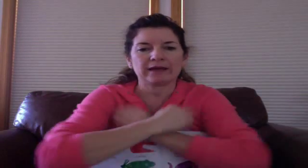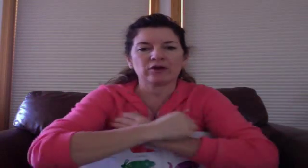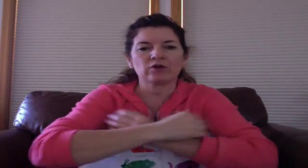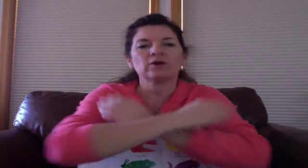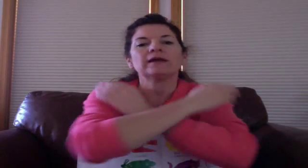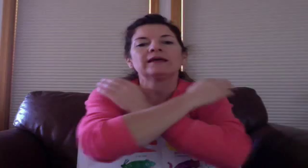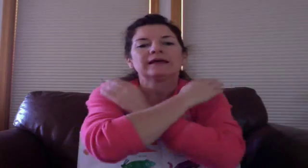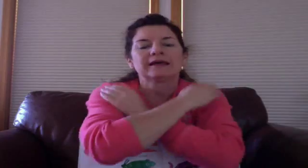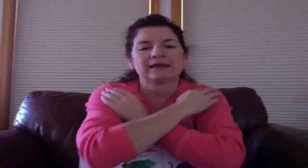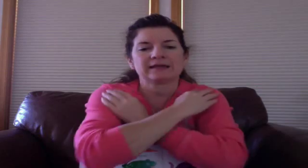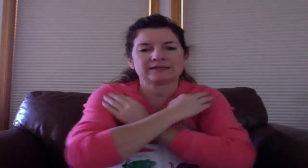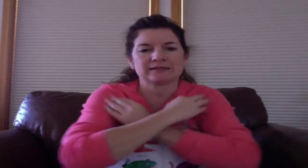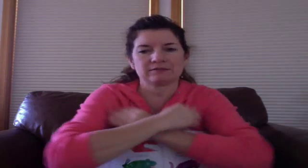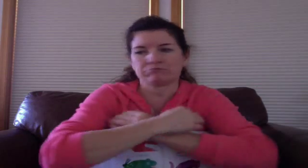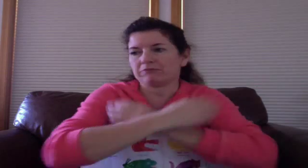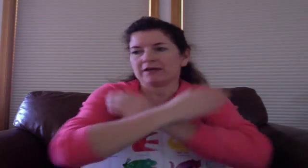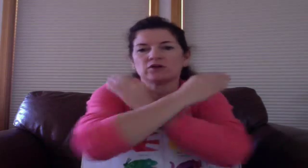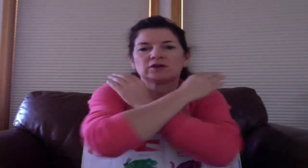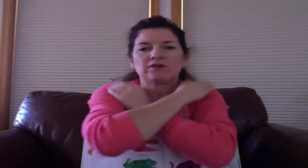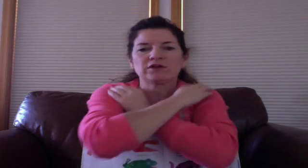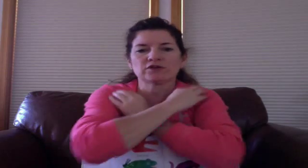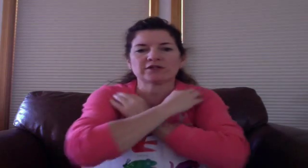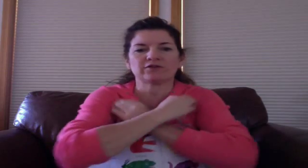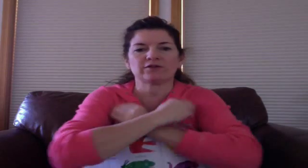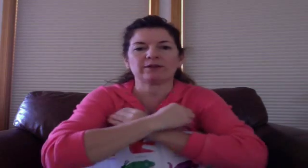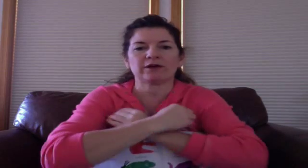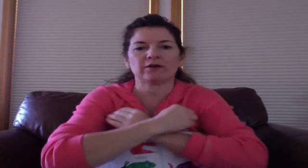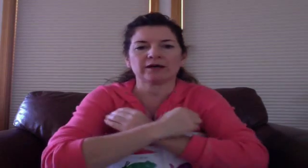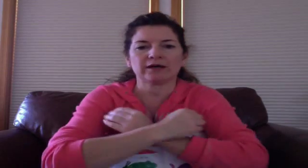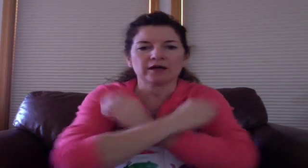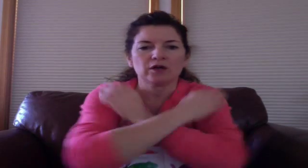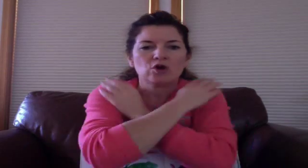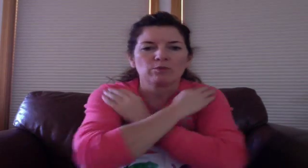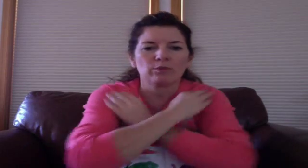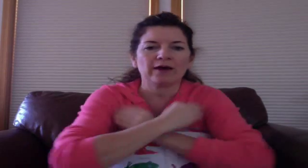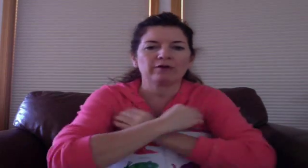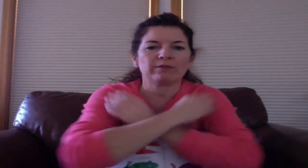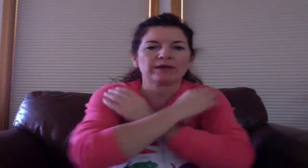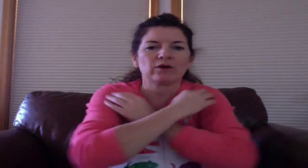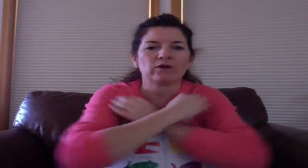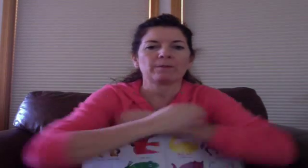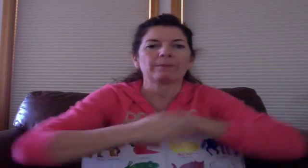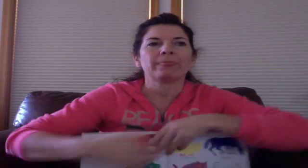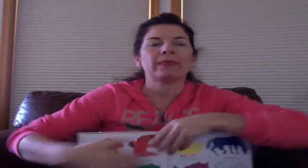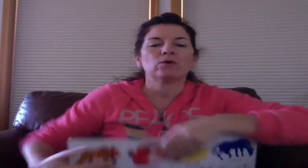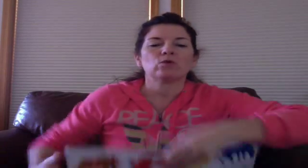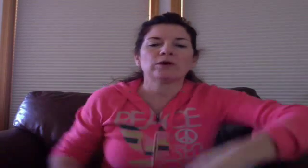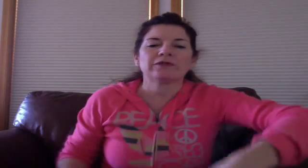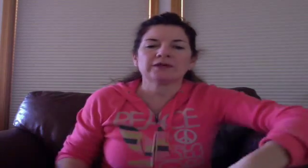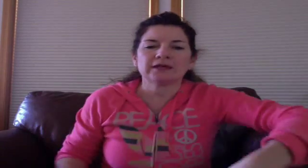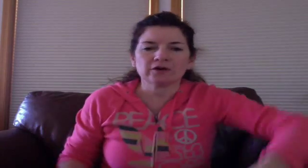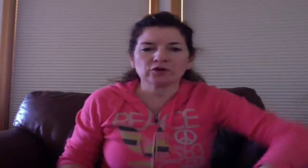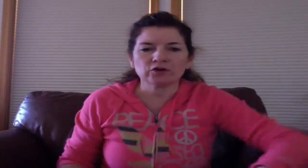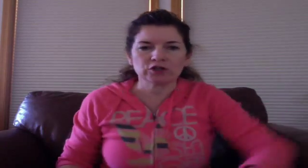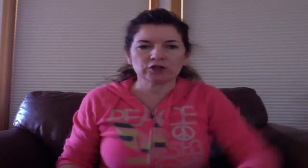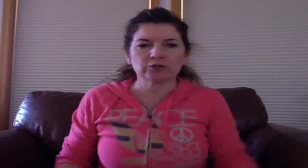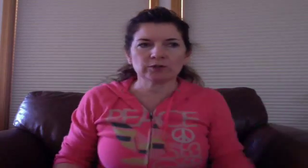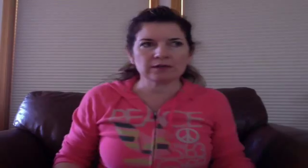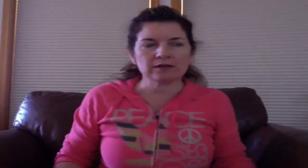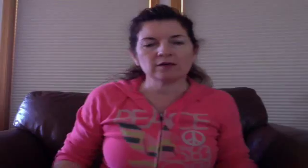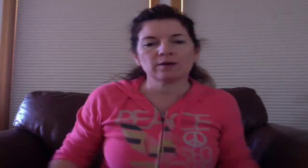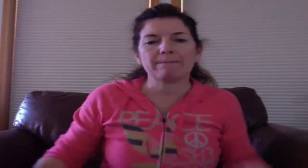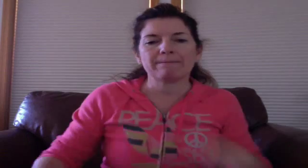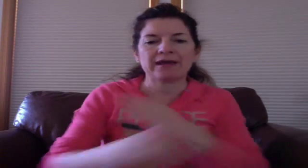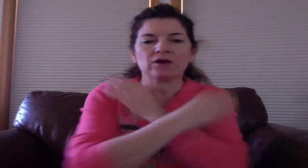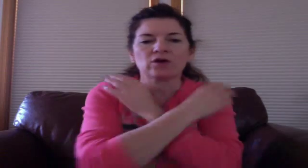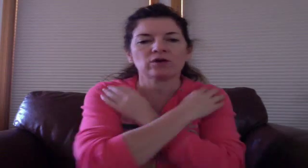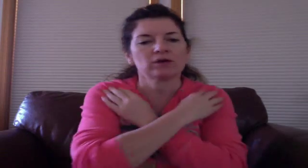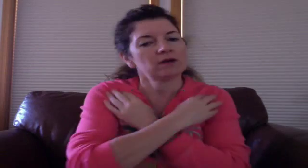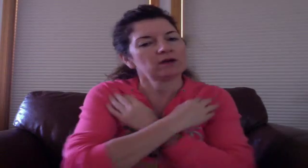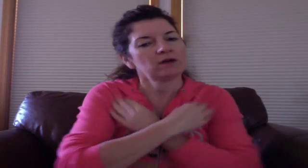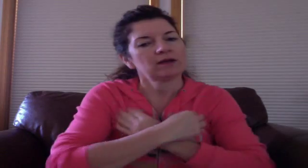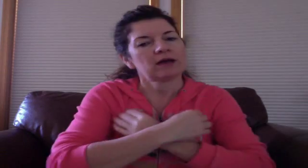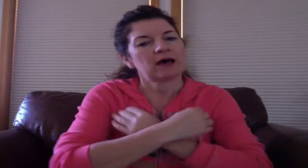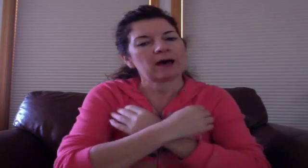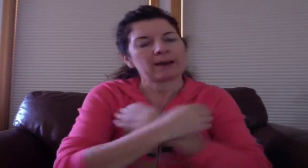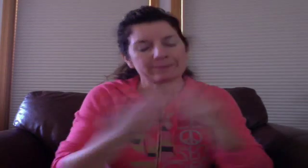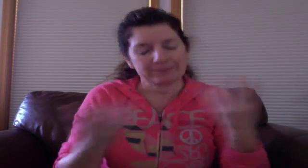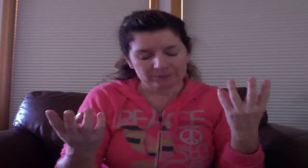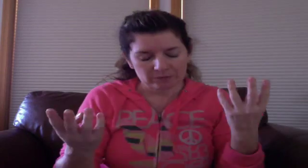bear, it's like you're giving yourself a bear hug, brown bear. With the younger children, bear